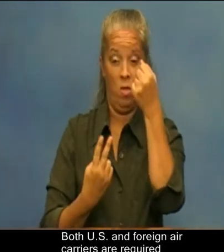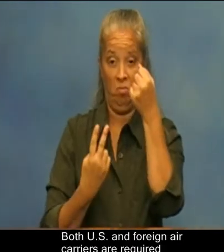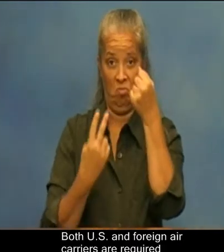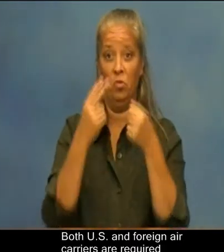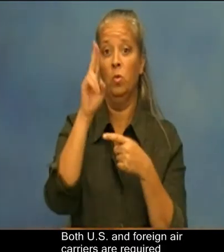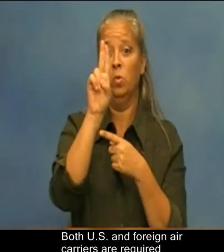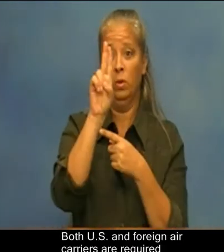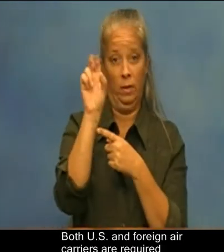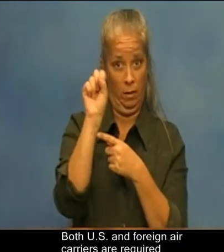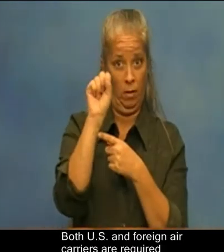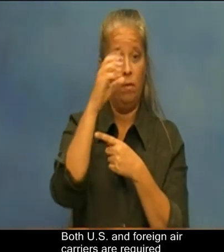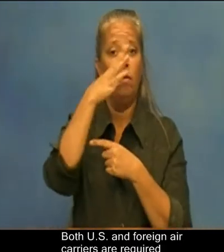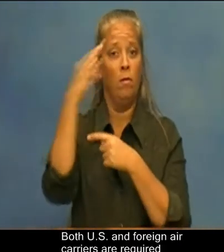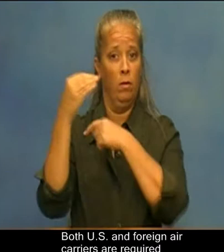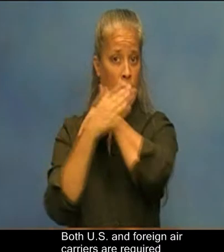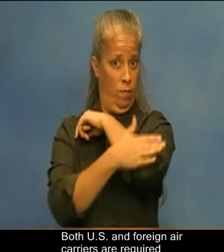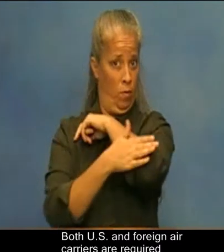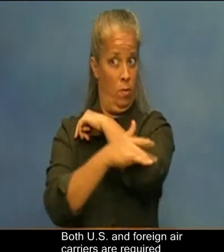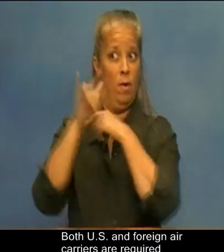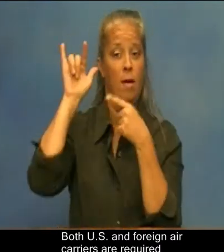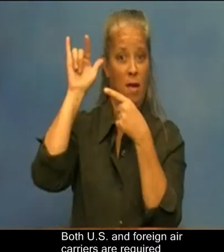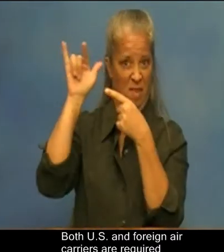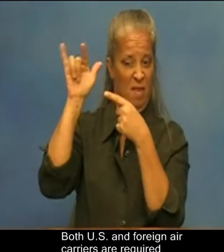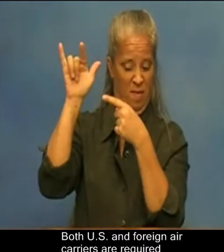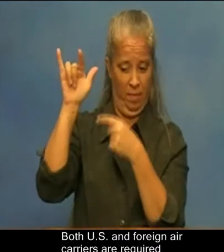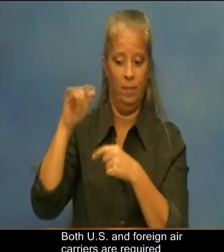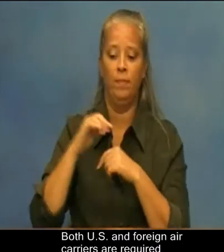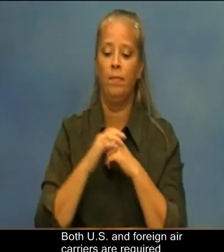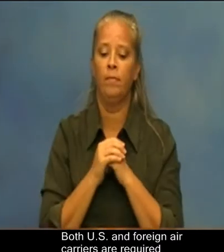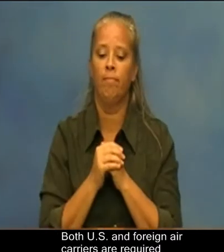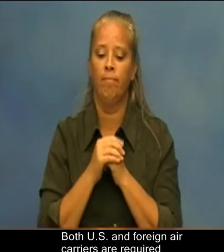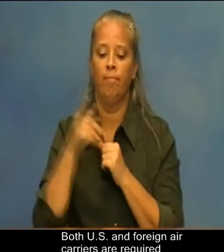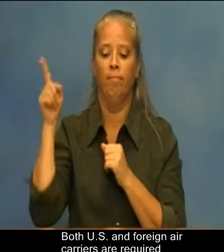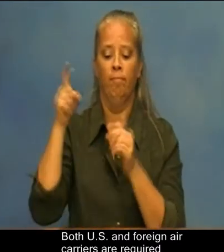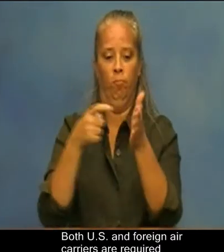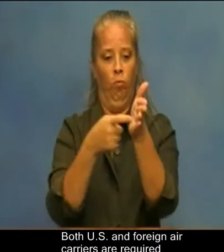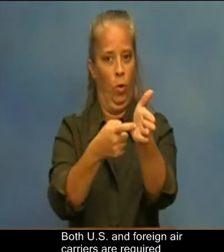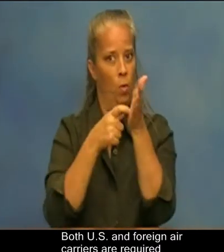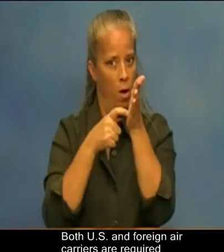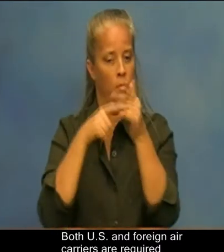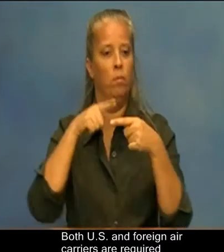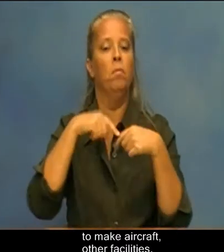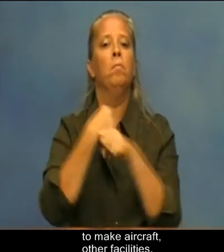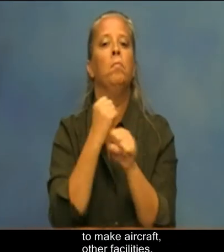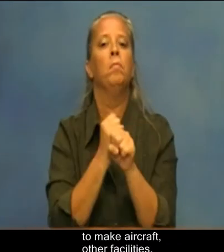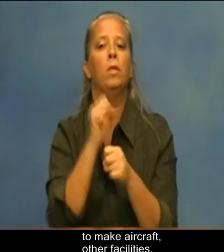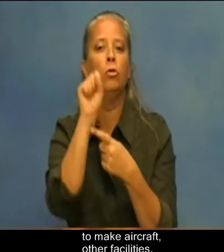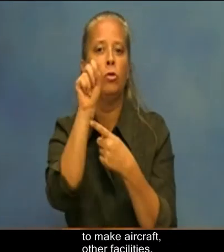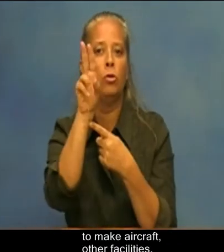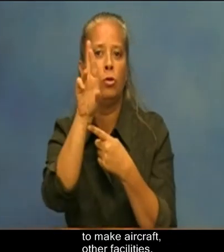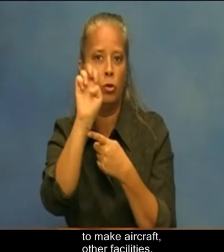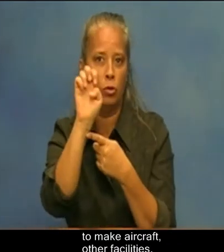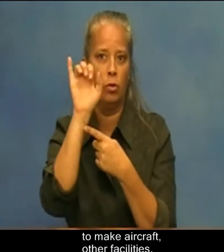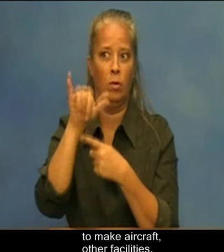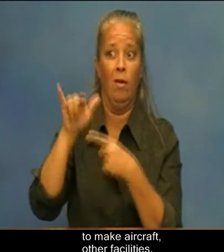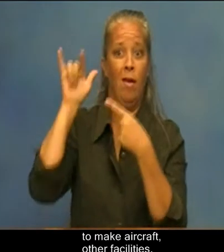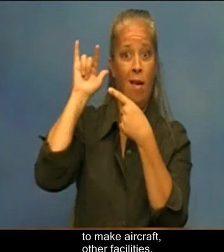Both U.S. and foreign air carriers are required to make aircraft,